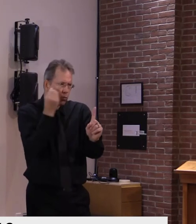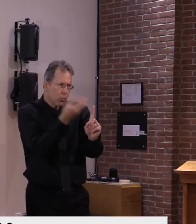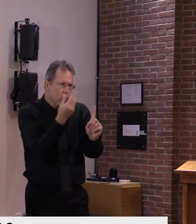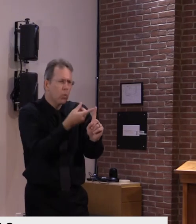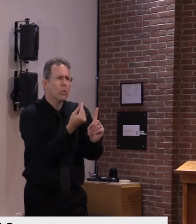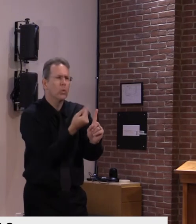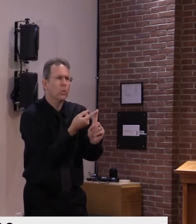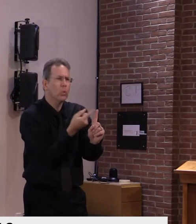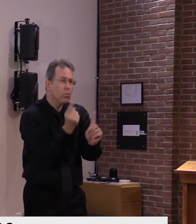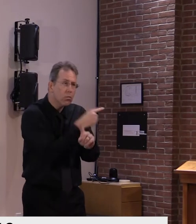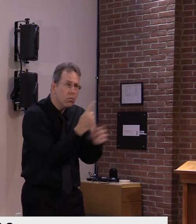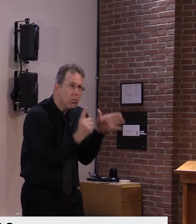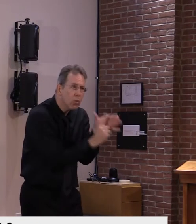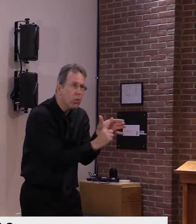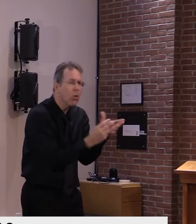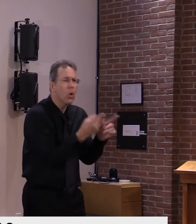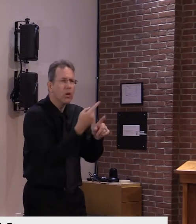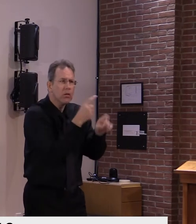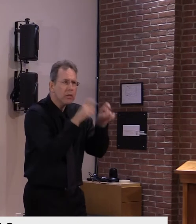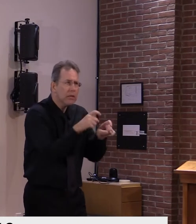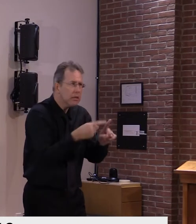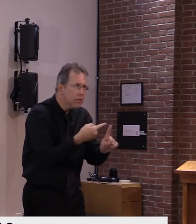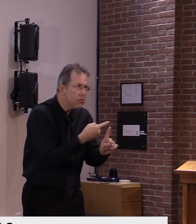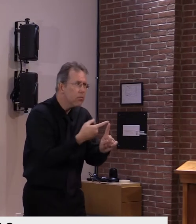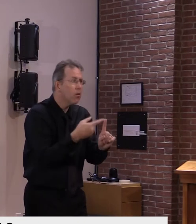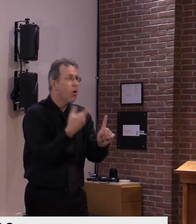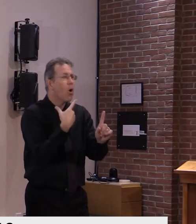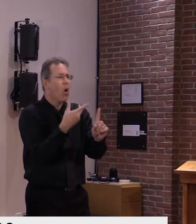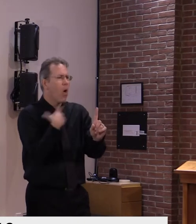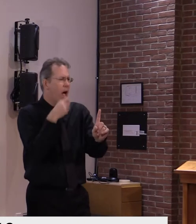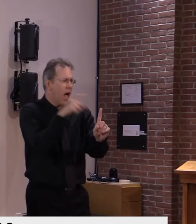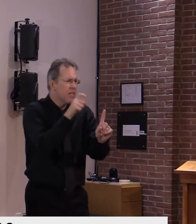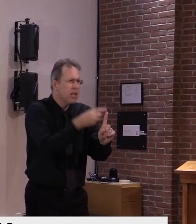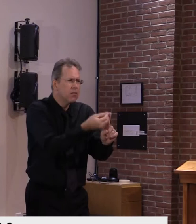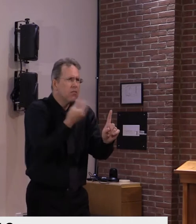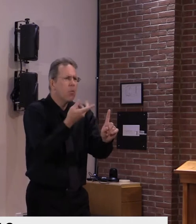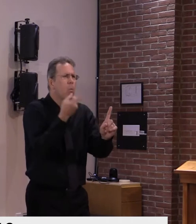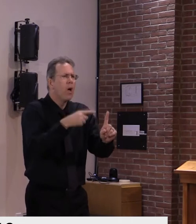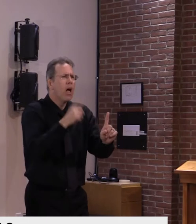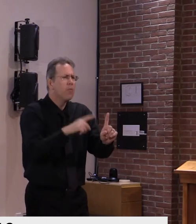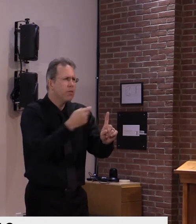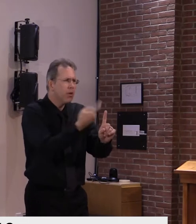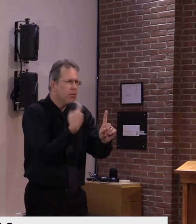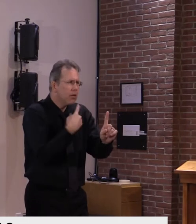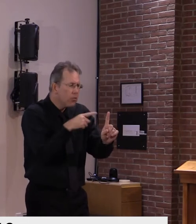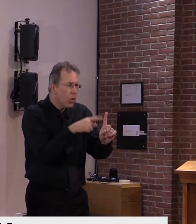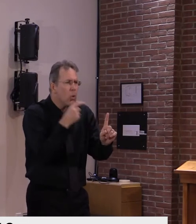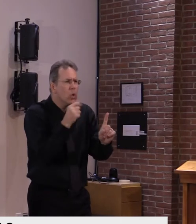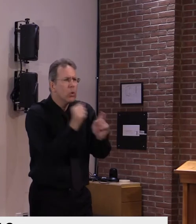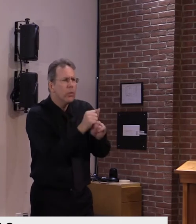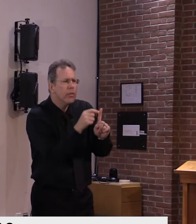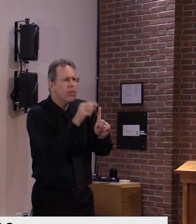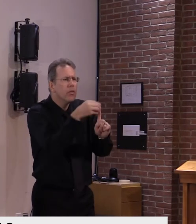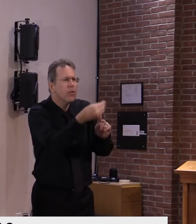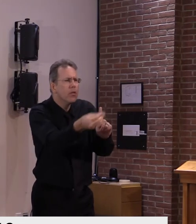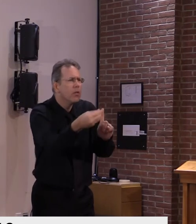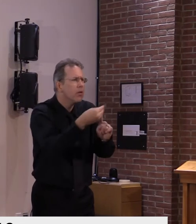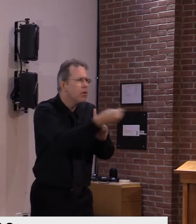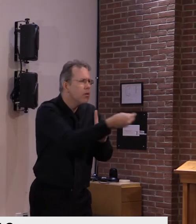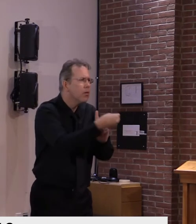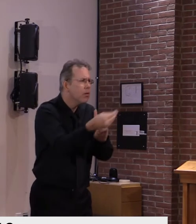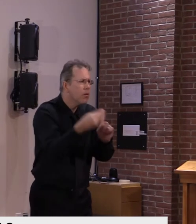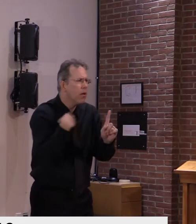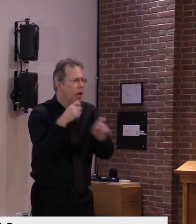the time we think they may have been infectious, what else needs to be done in terms of contacts to that case that might